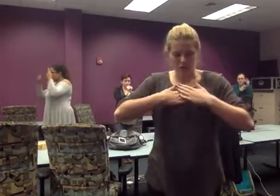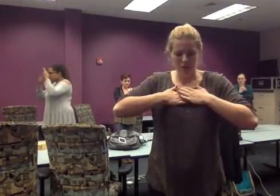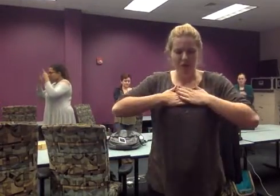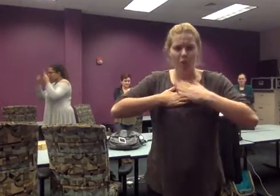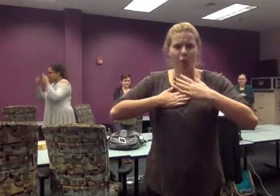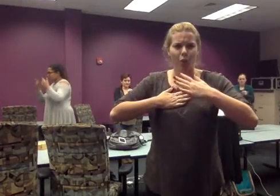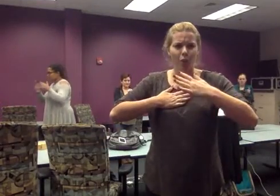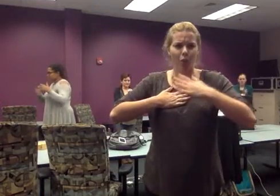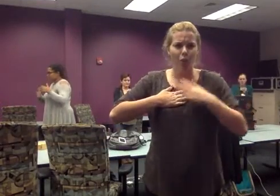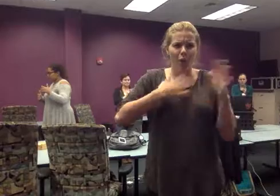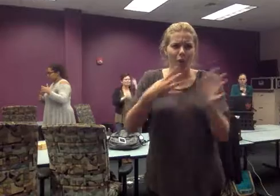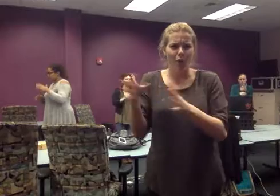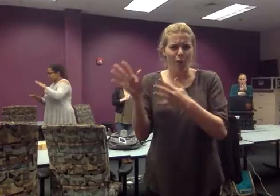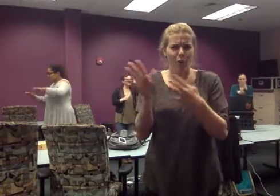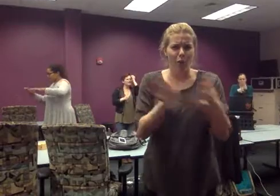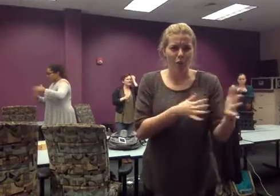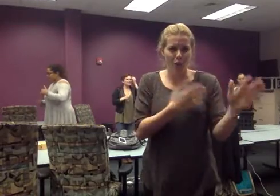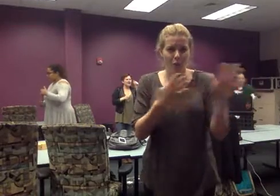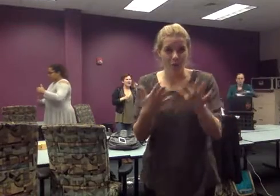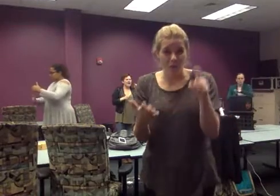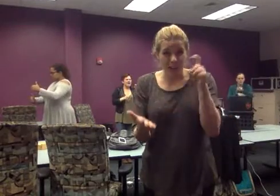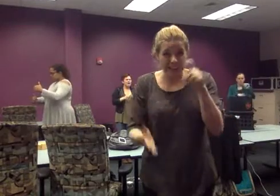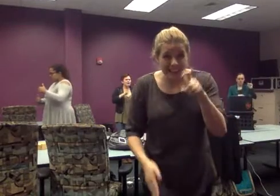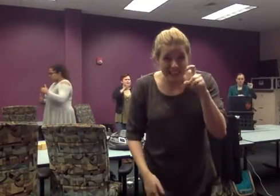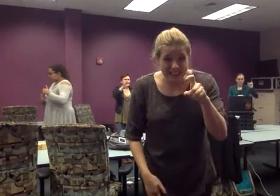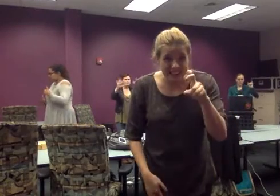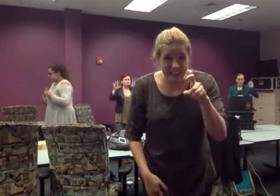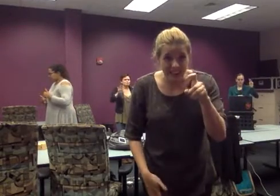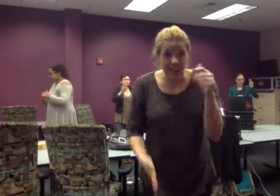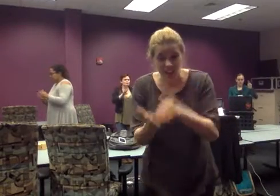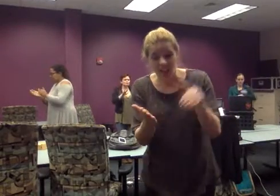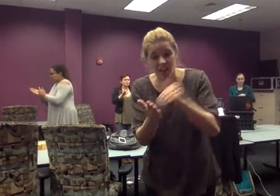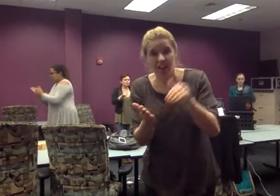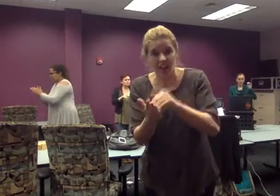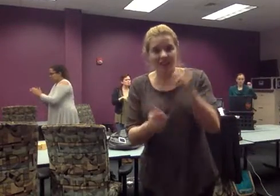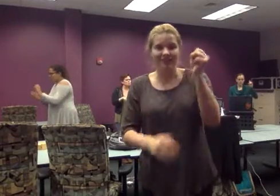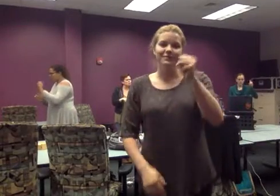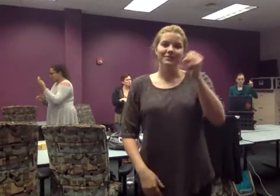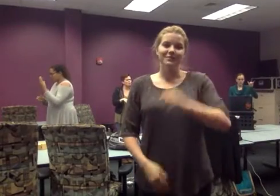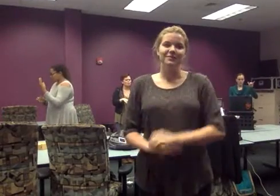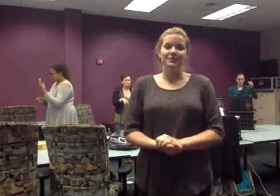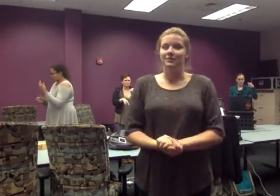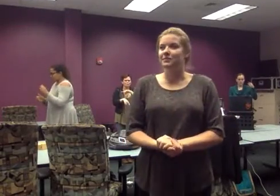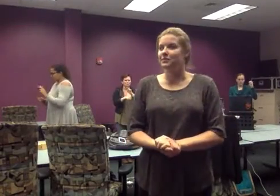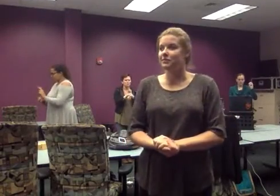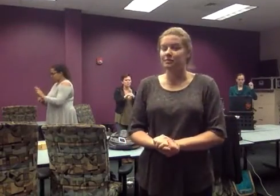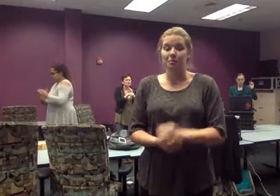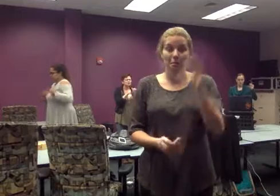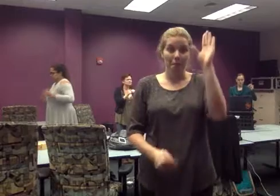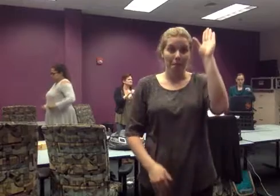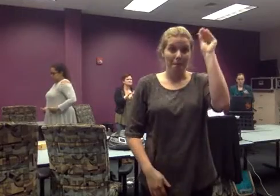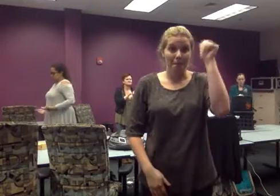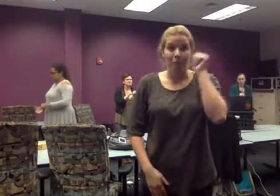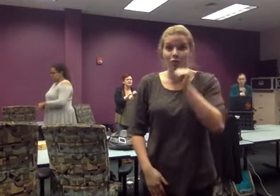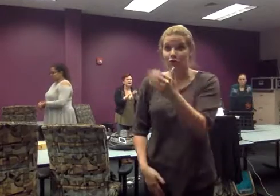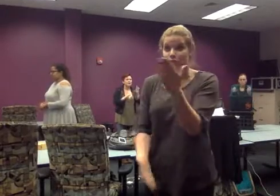and how often we need oxygen in our bodies. So go ahead and start that right now. Boys and girls, when we did our